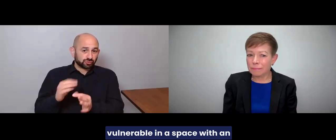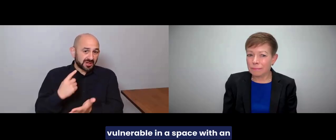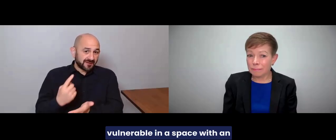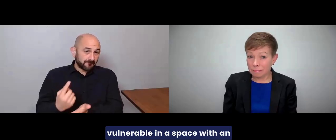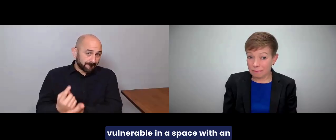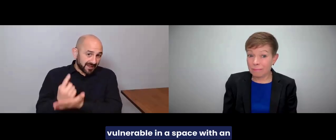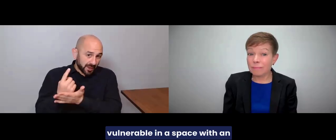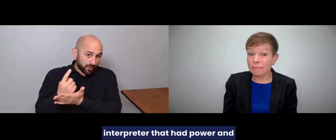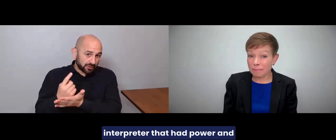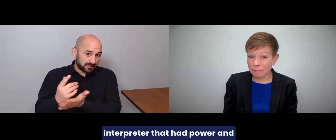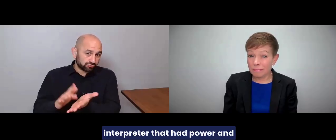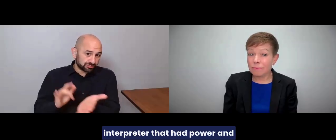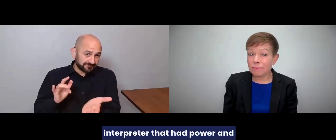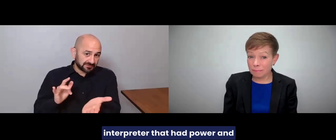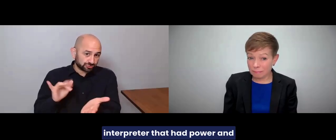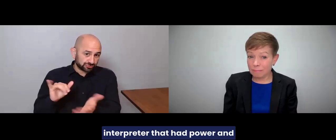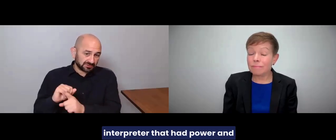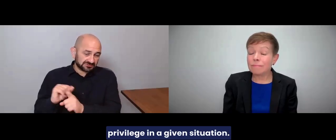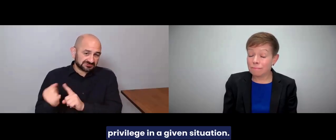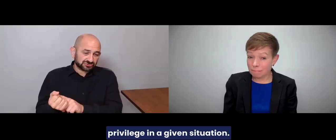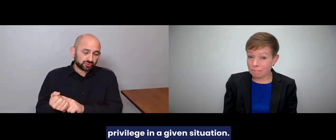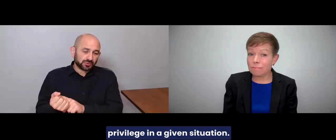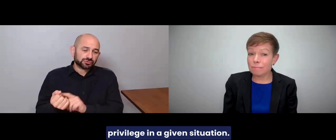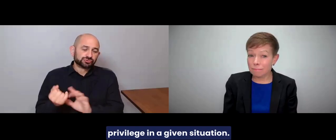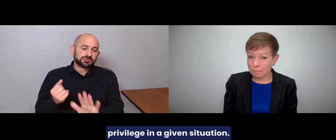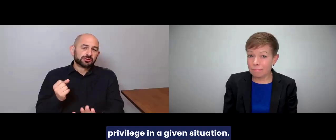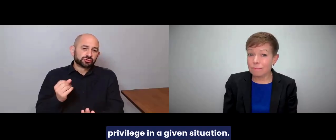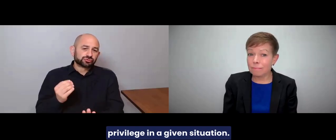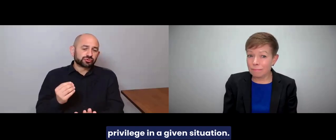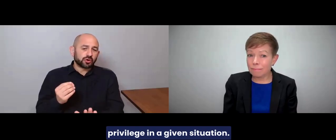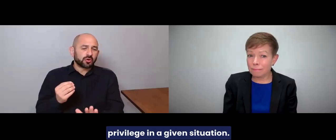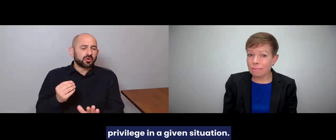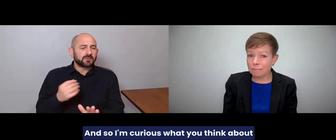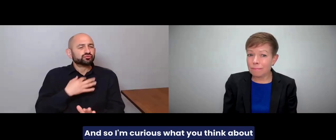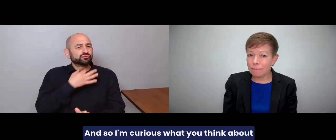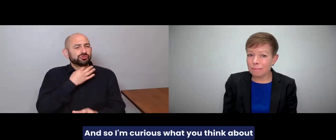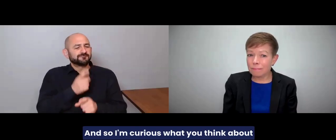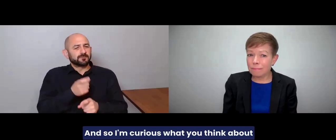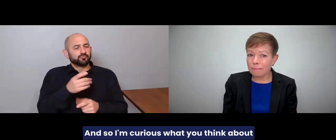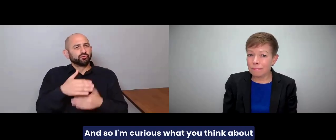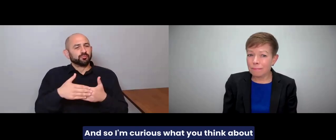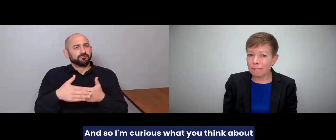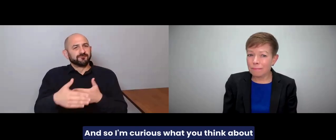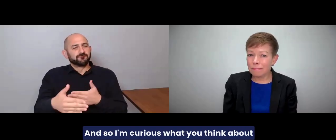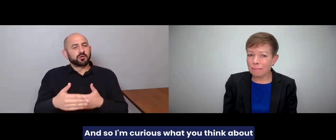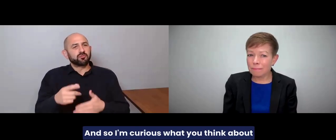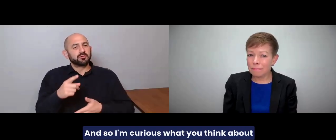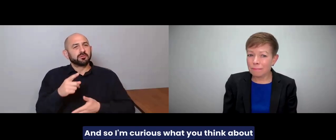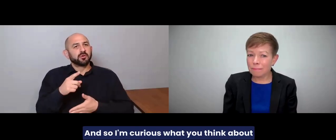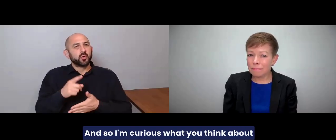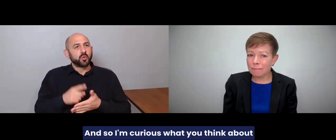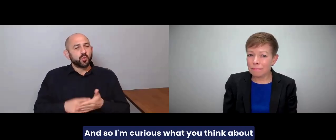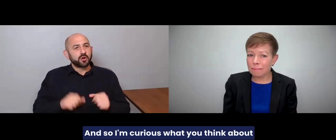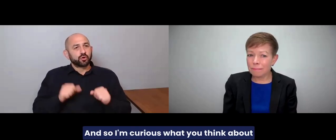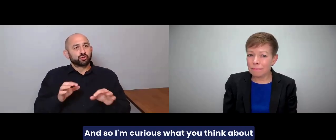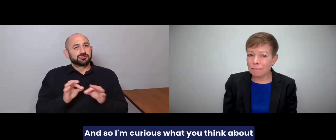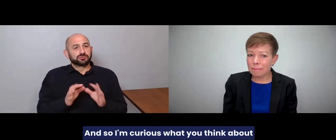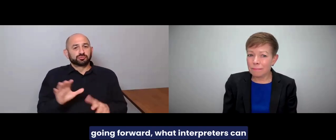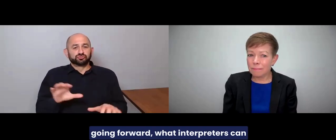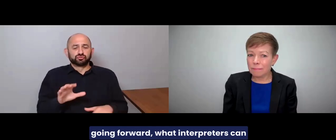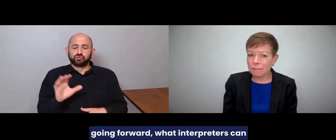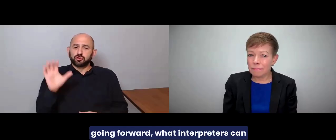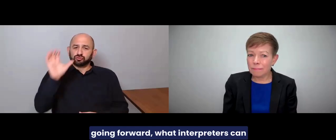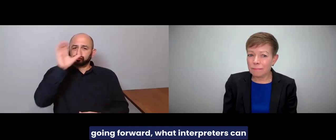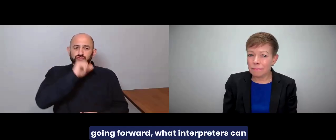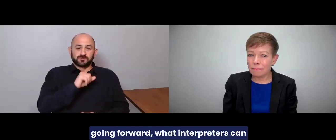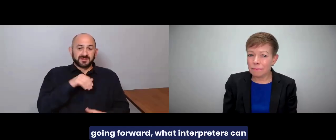in a space with an interpreter that had power and privilege in a given situation. And so I'm curious what you think about